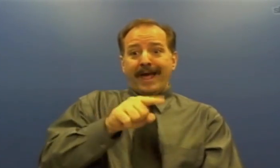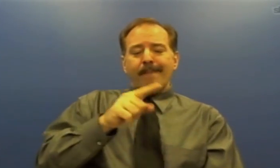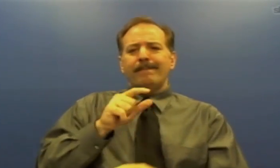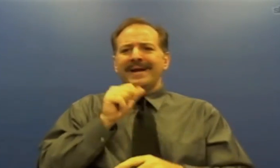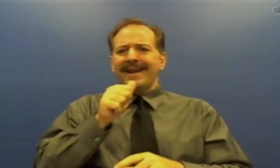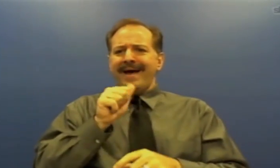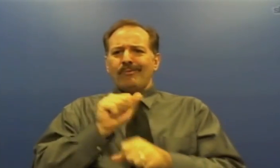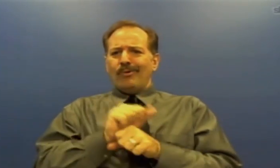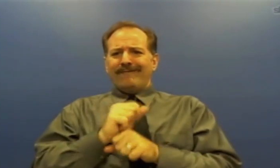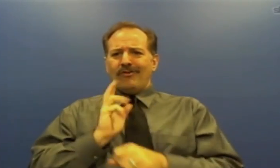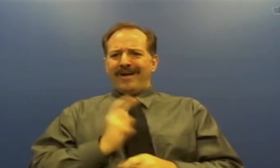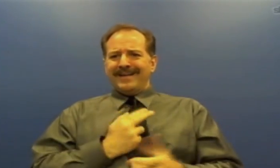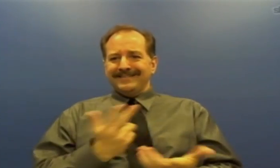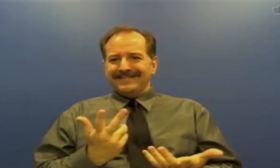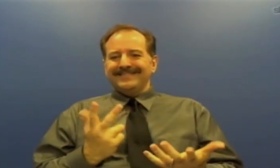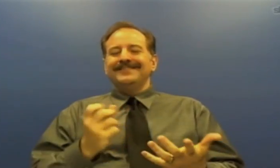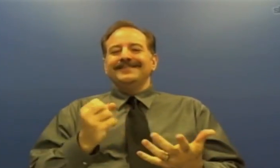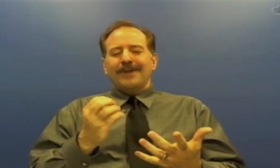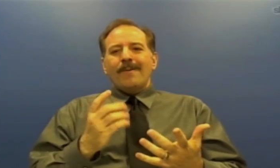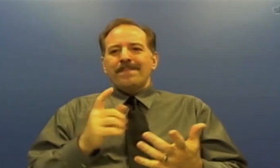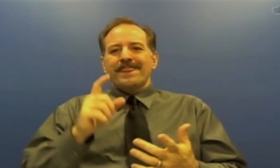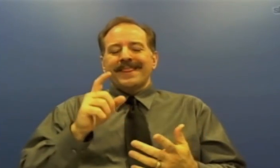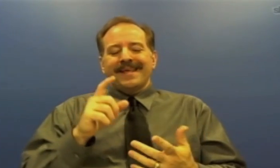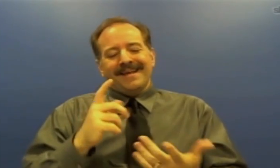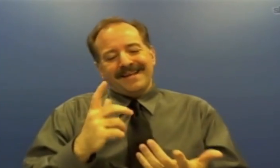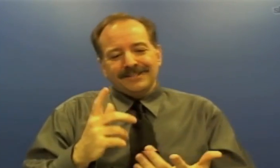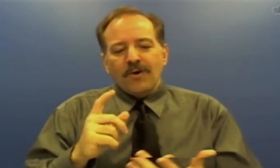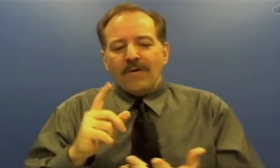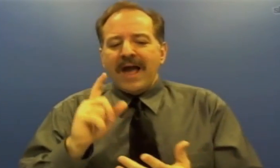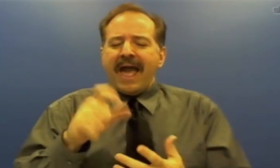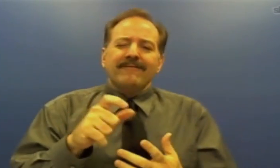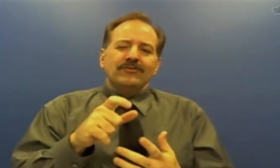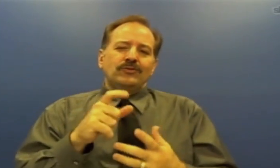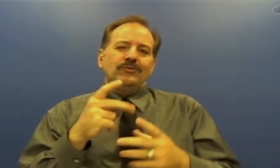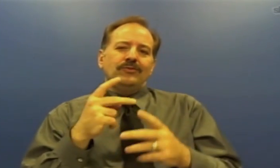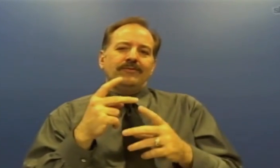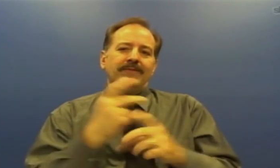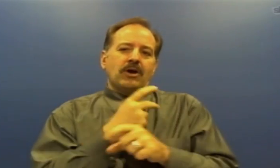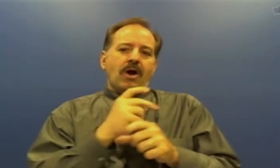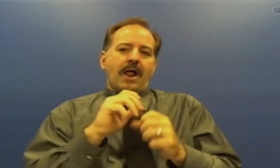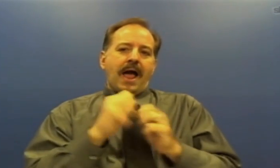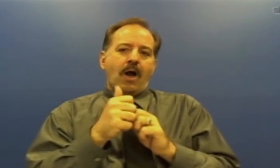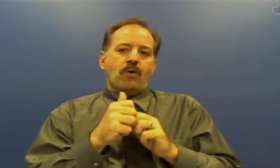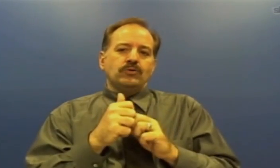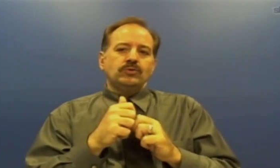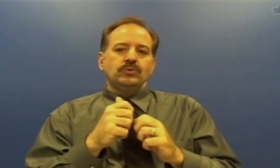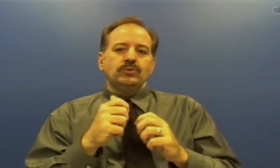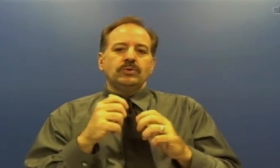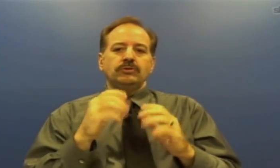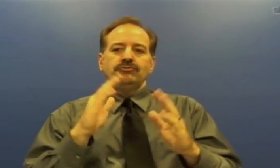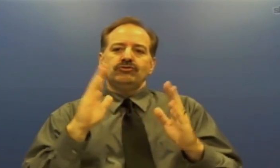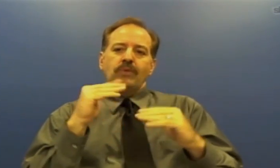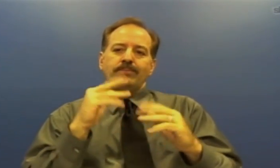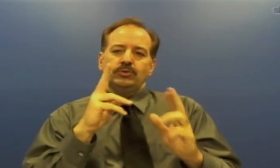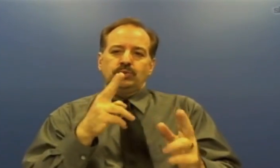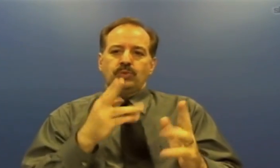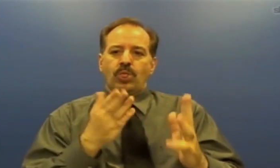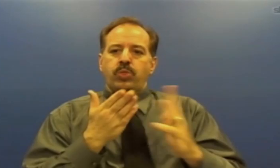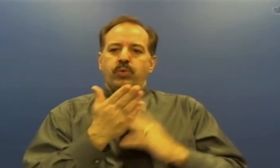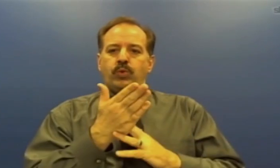issues have to be remedied by the interpreter. And nobody's there to help us with that, so we have to figure out, as the interpreter,